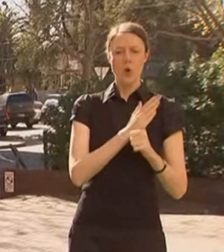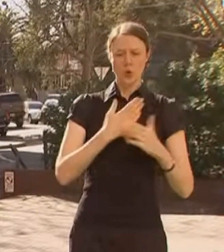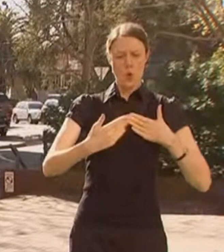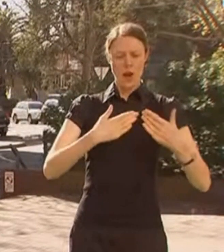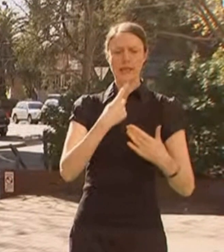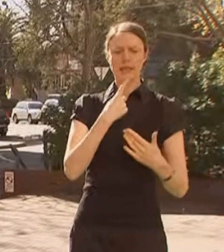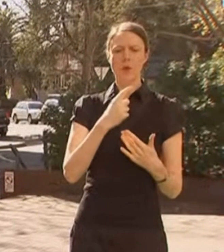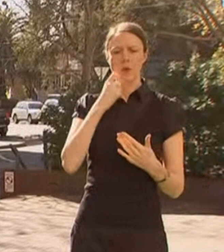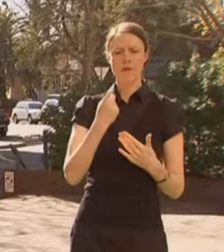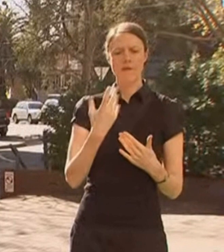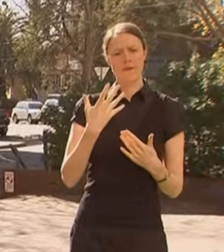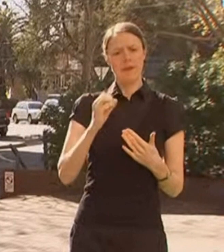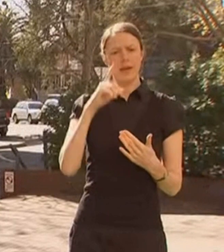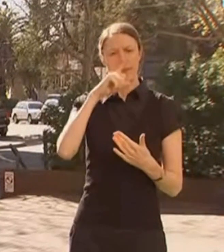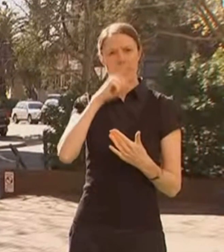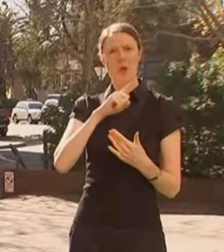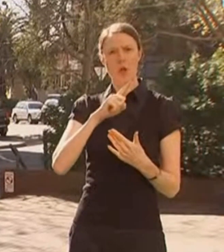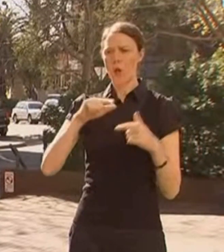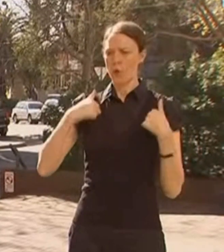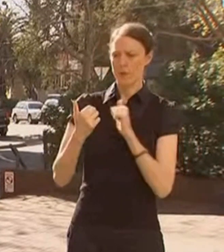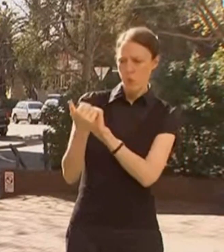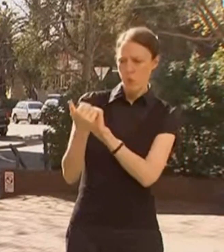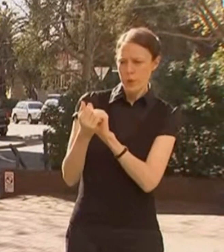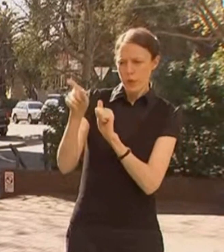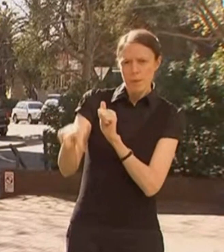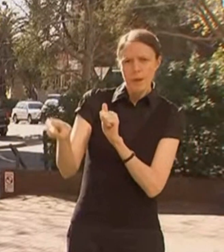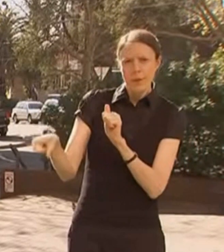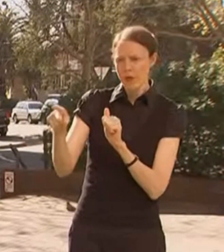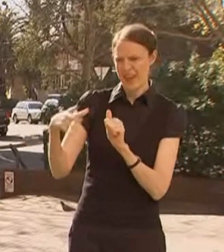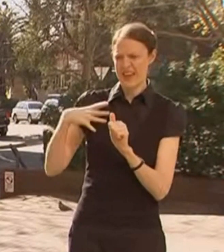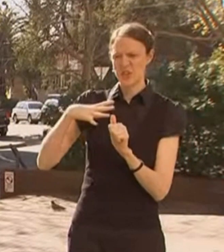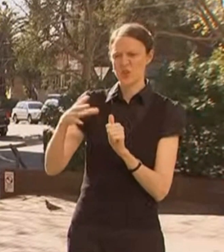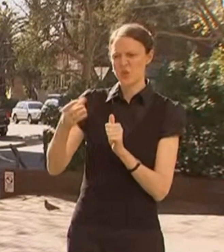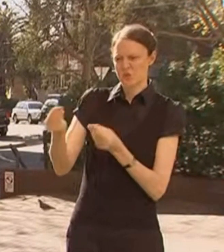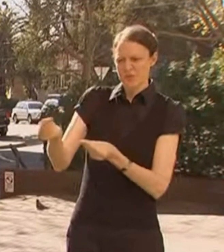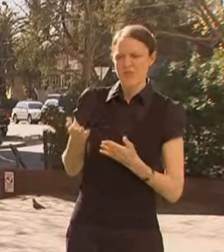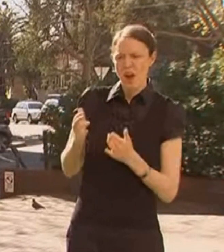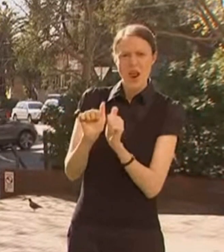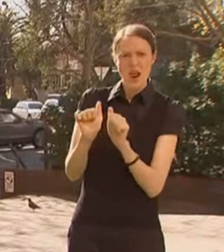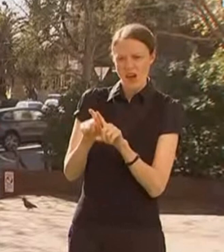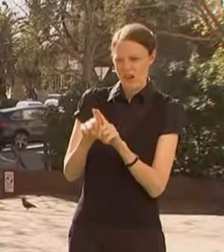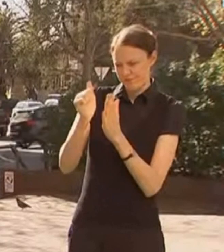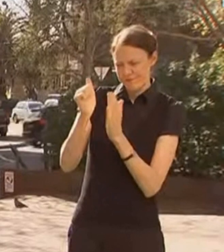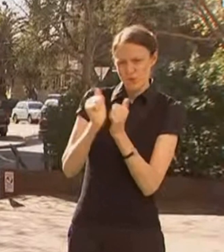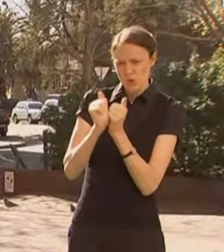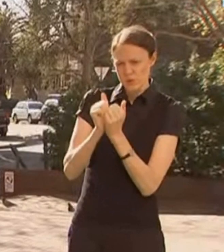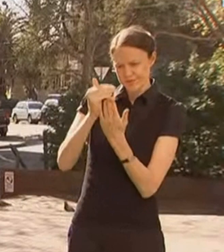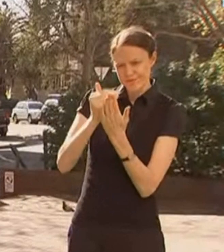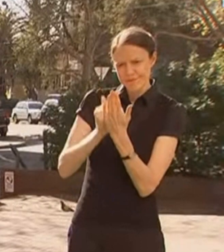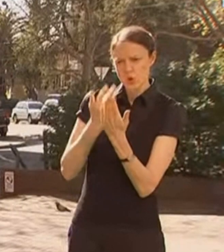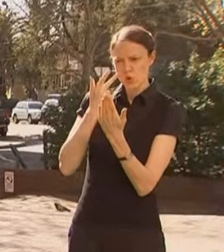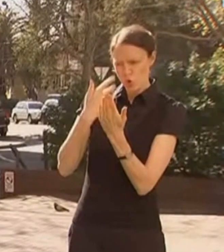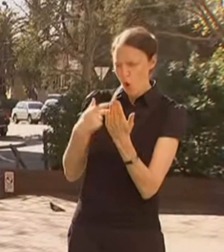whole range of causes. This is pre, during and post-COVID-19. In relation to this protest